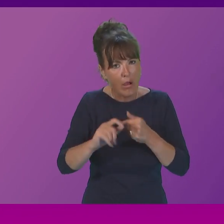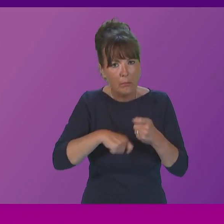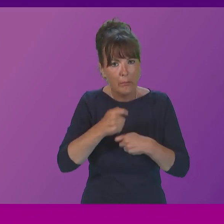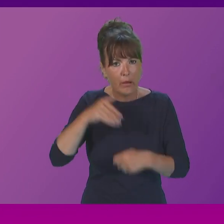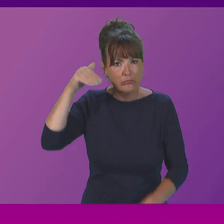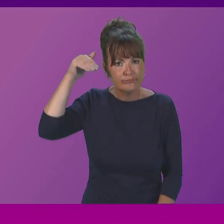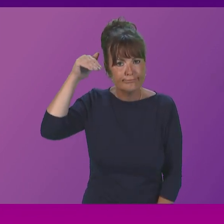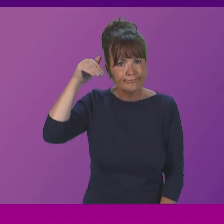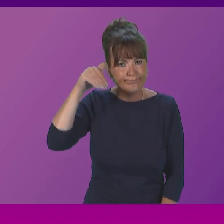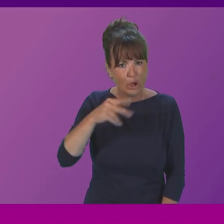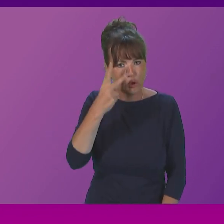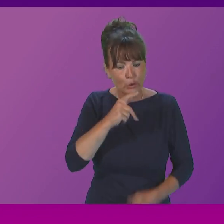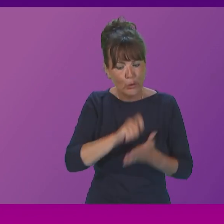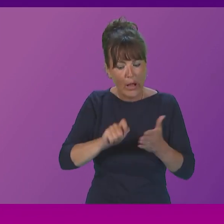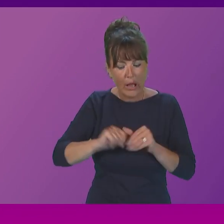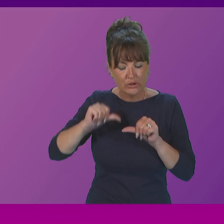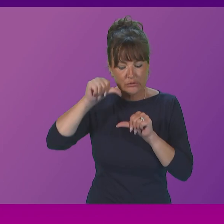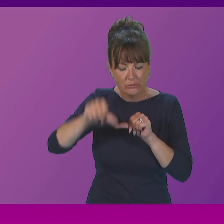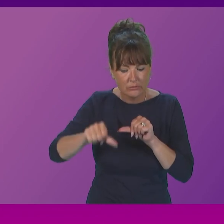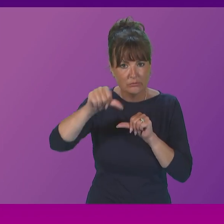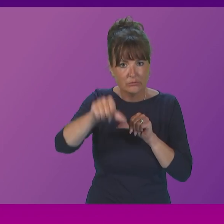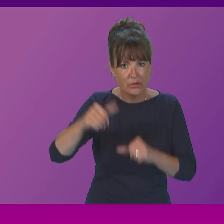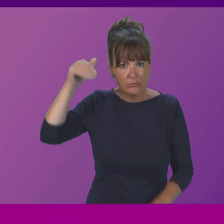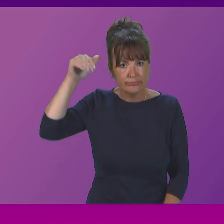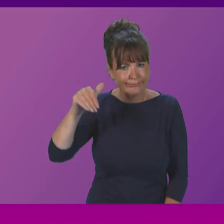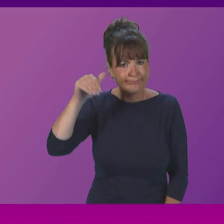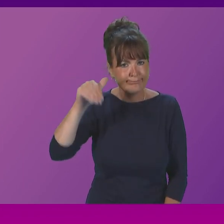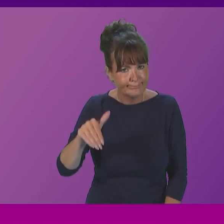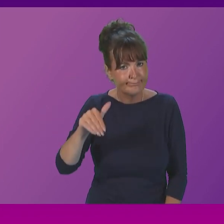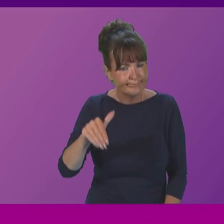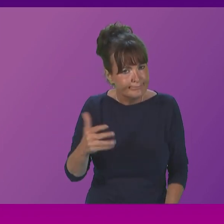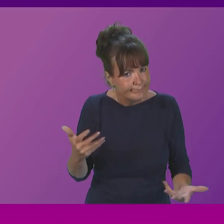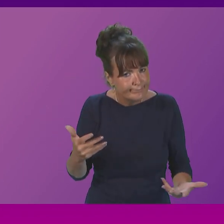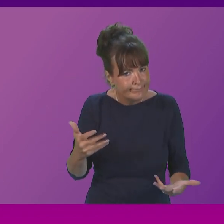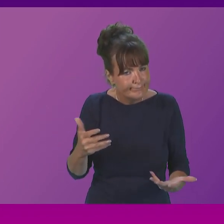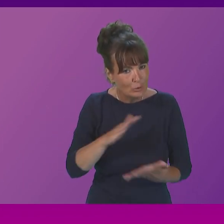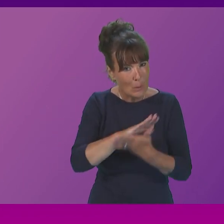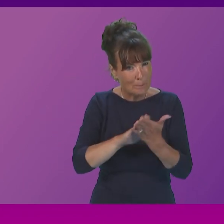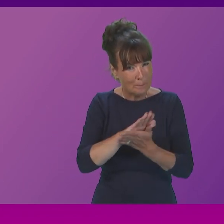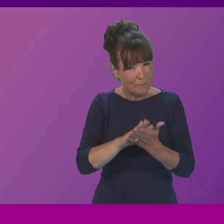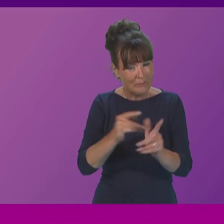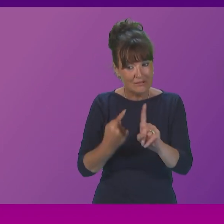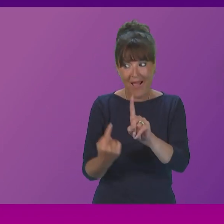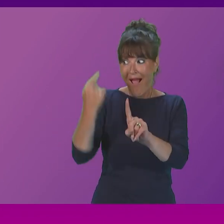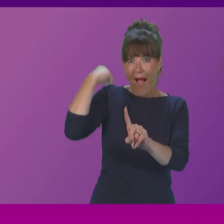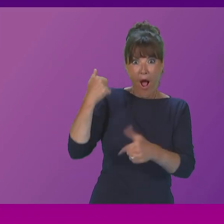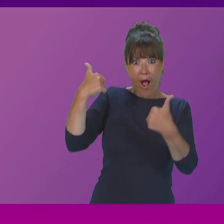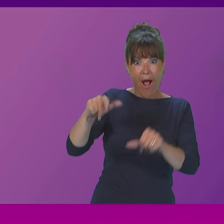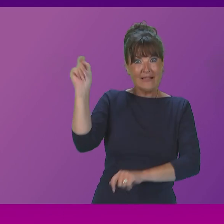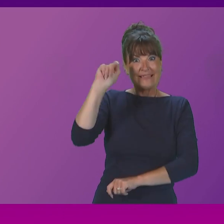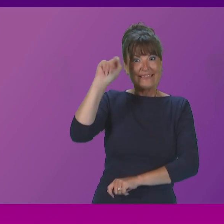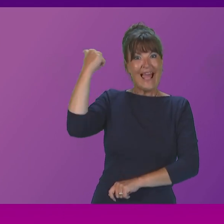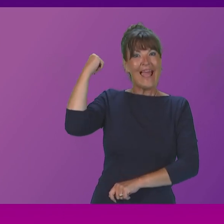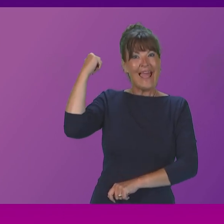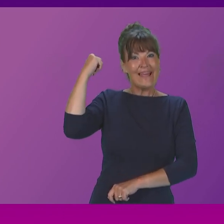decreased two elections later, illustrating the fact that actually a win at one time is not necessarily